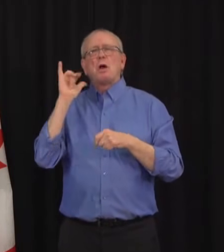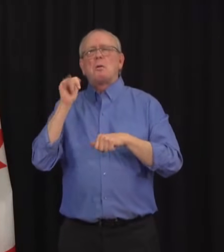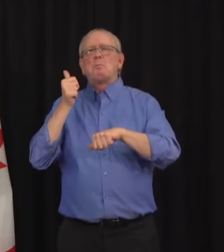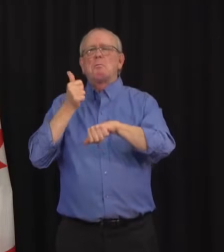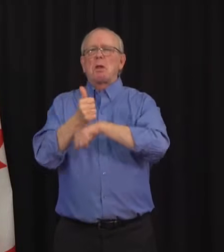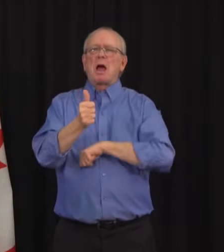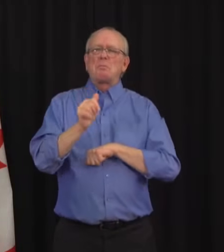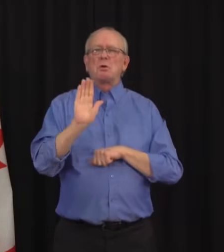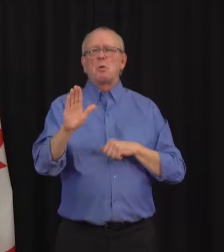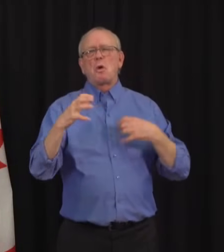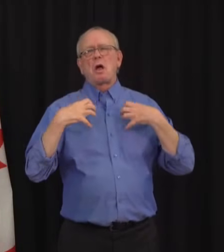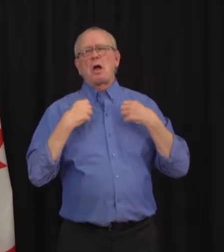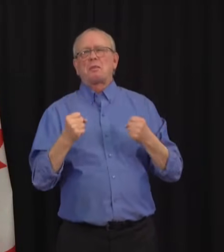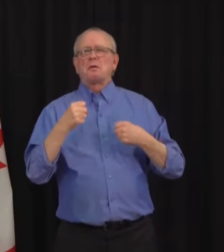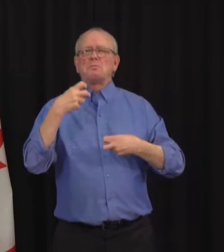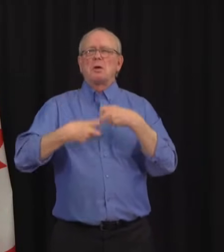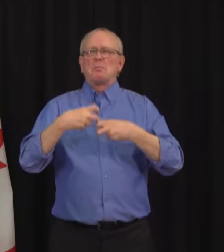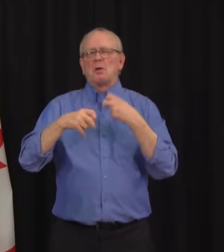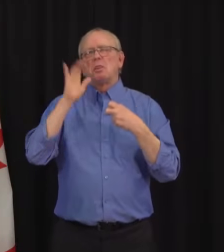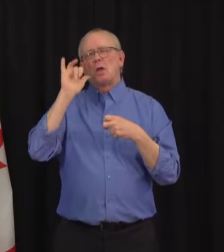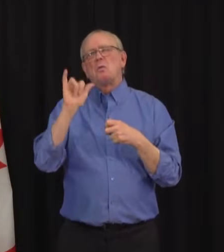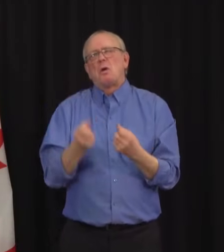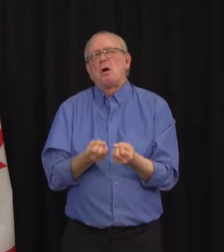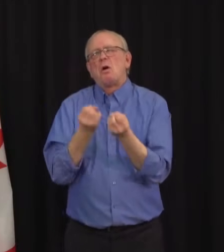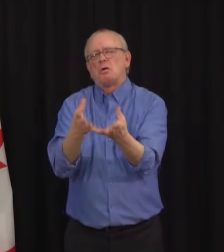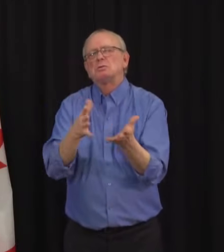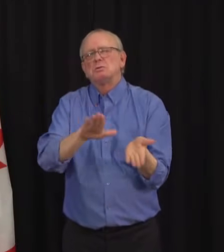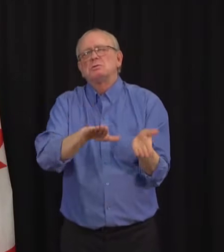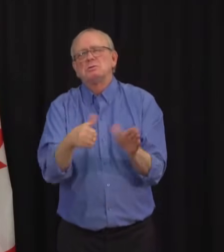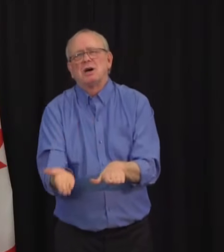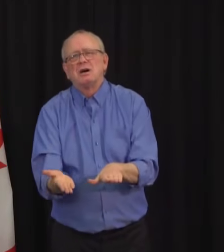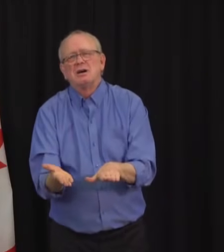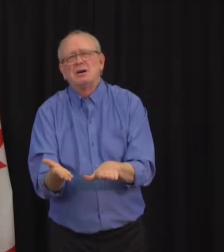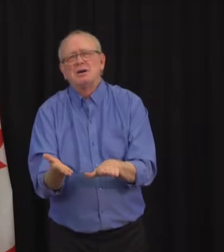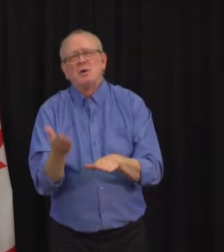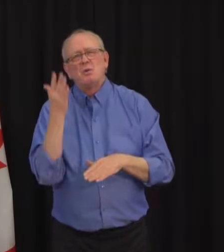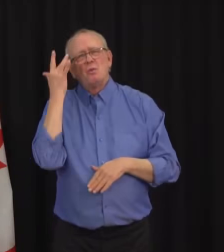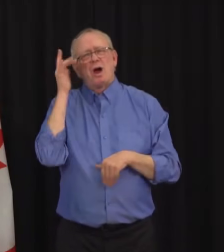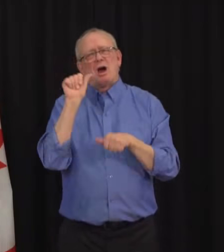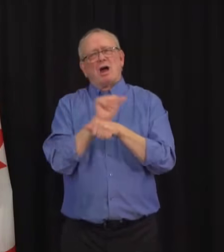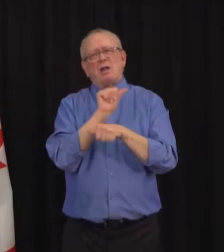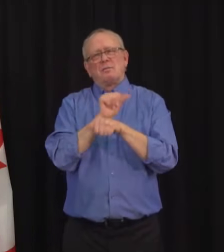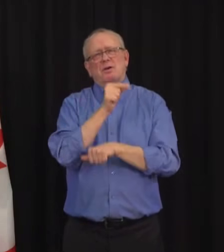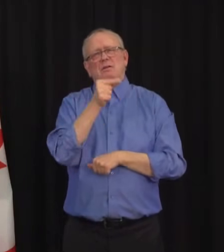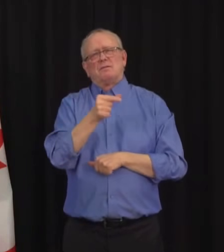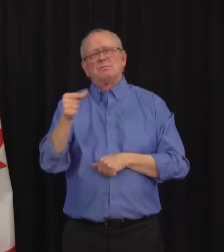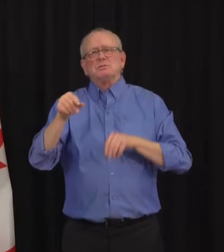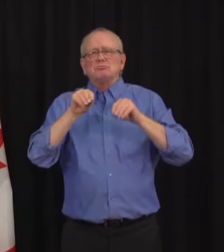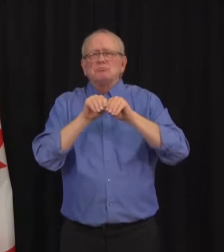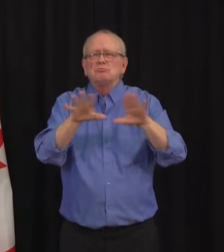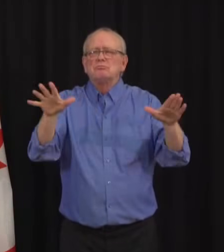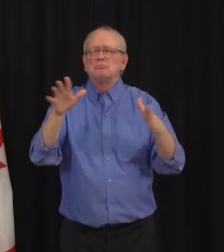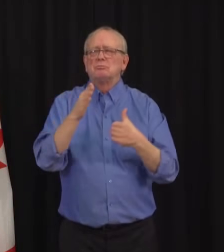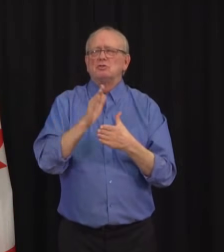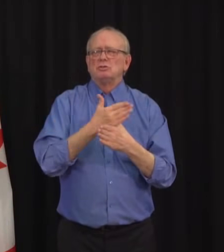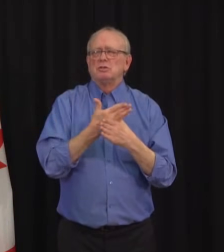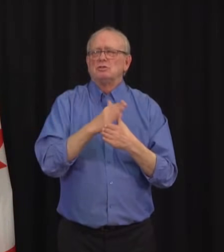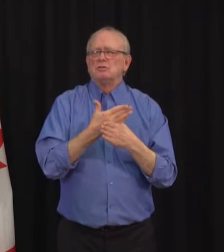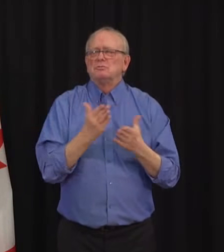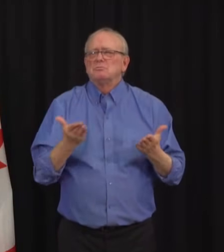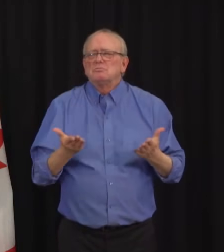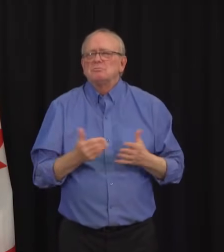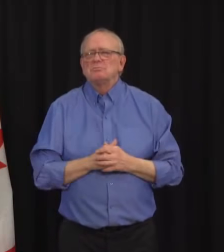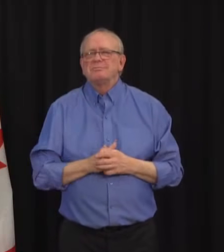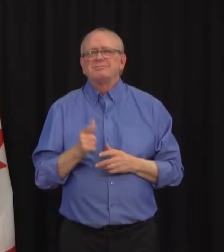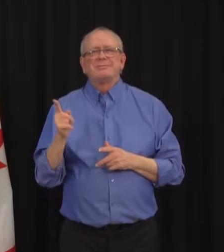our dashboard, we've always provided information on severe outcomes, and we've always provided information on comorbidities